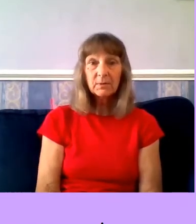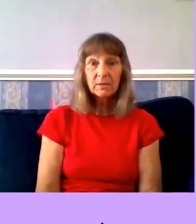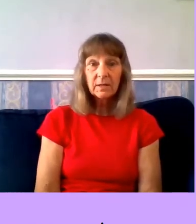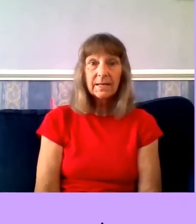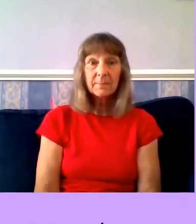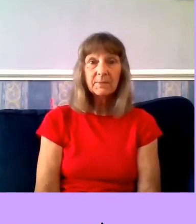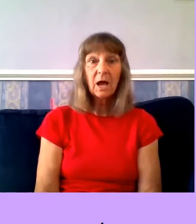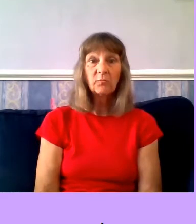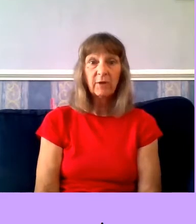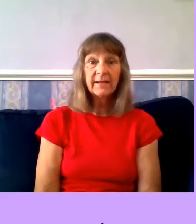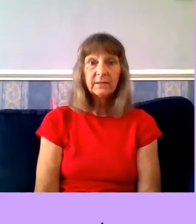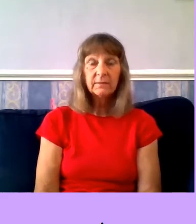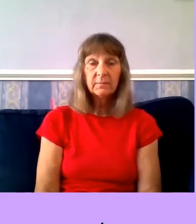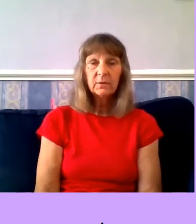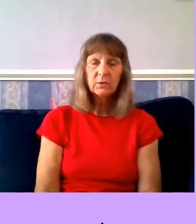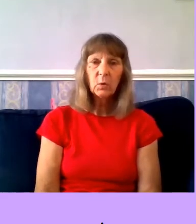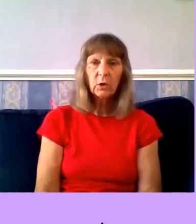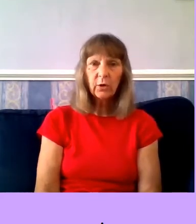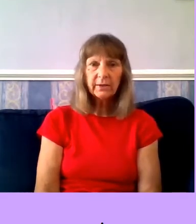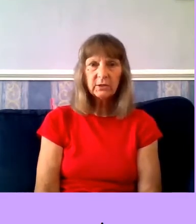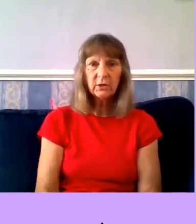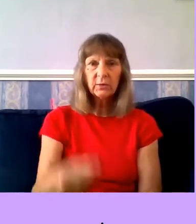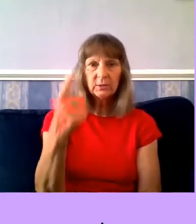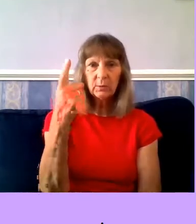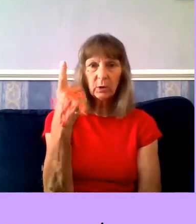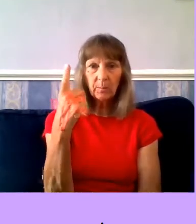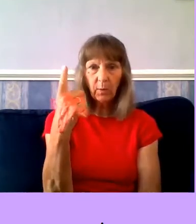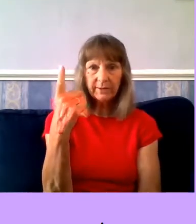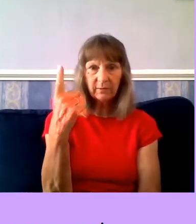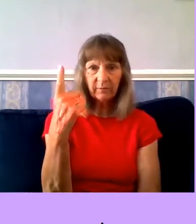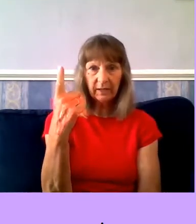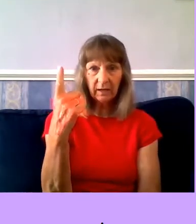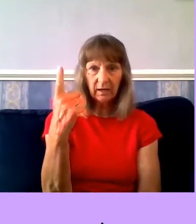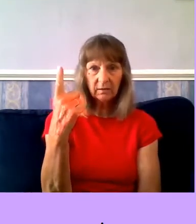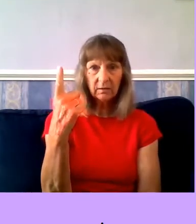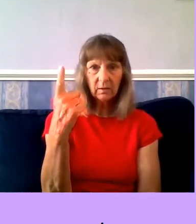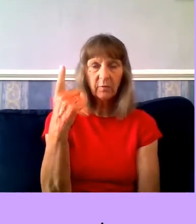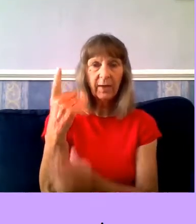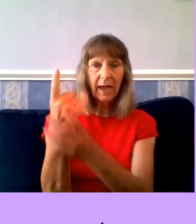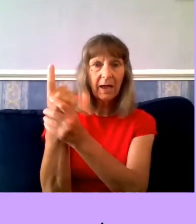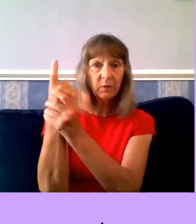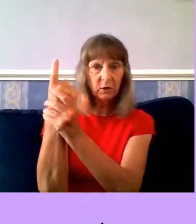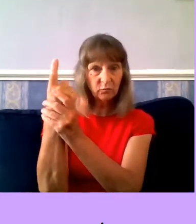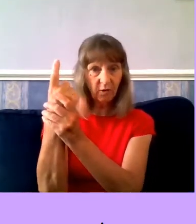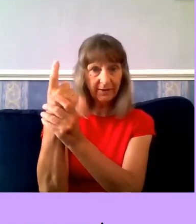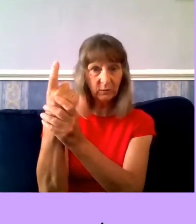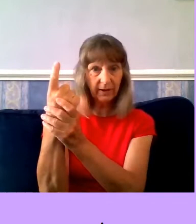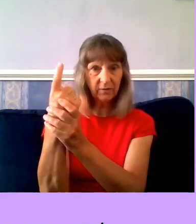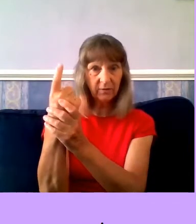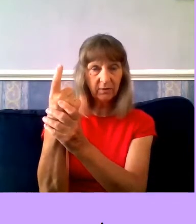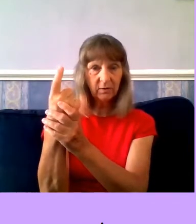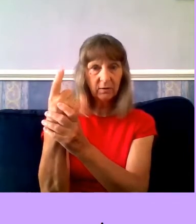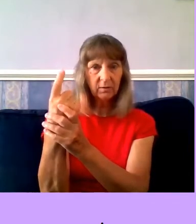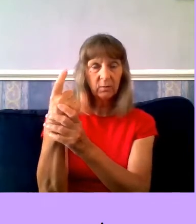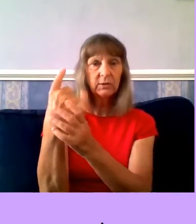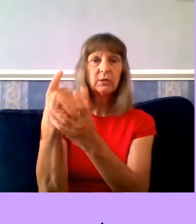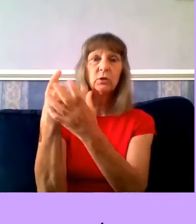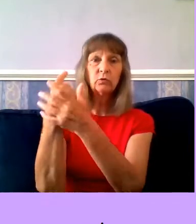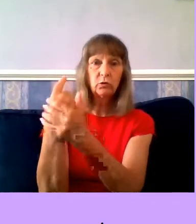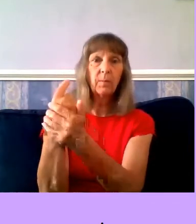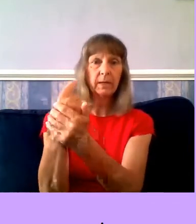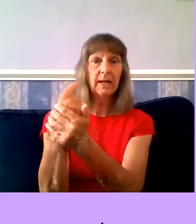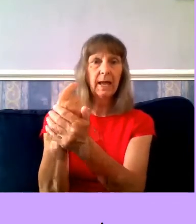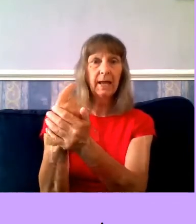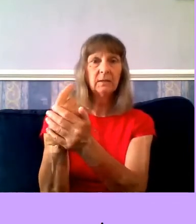Some people's lips are red, so all you're going to do is with your pointy finger of the hand that you write with, which